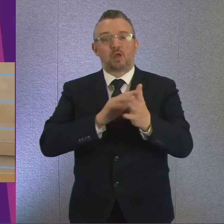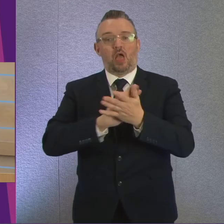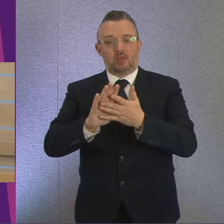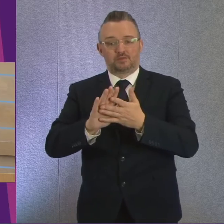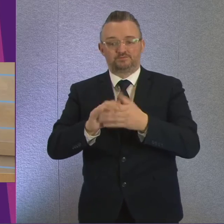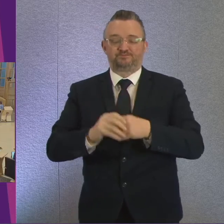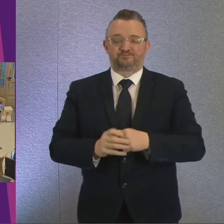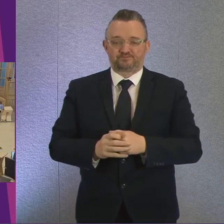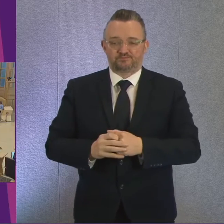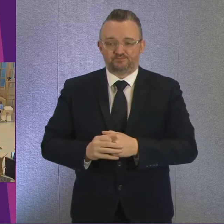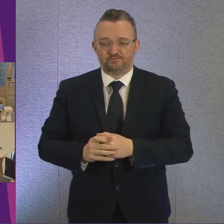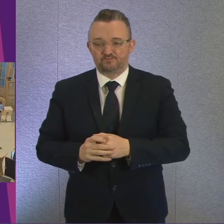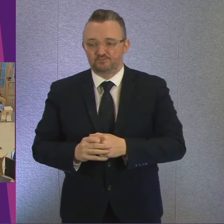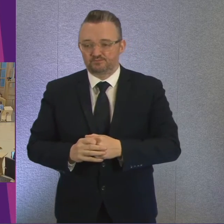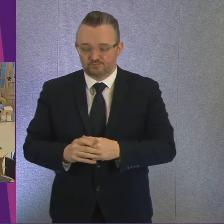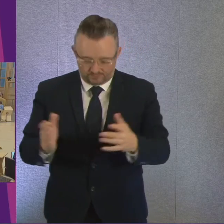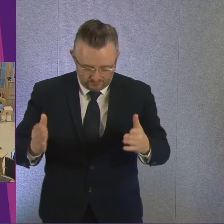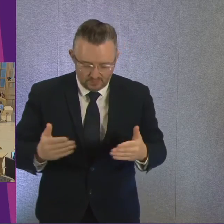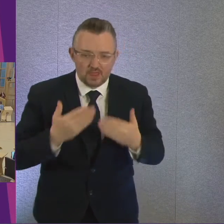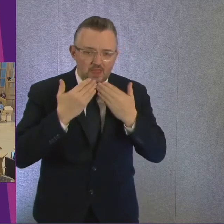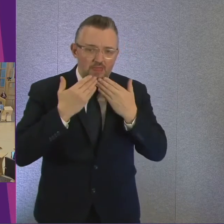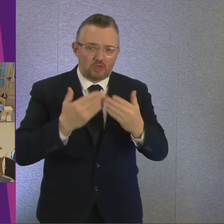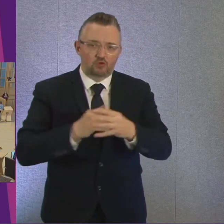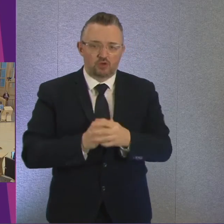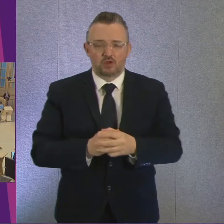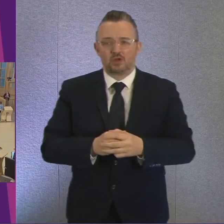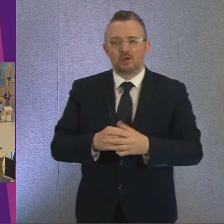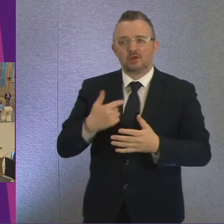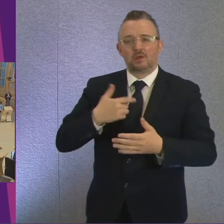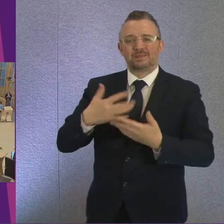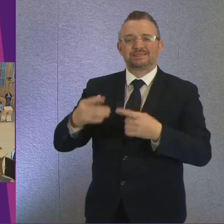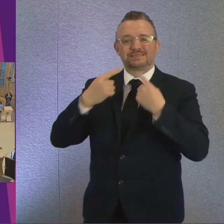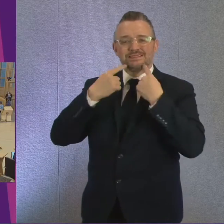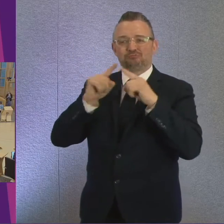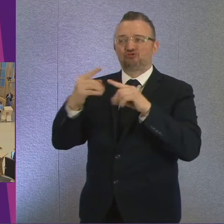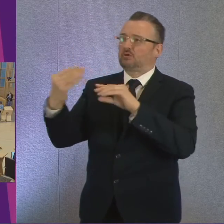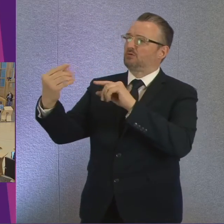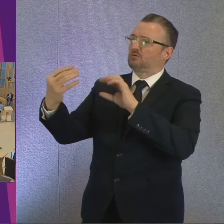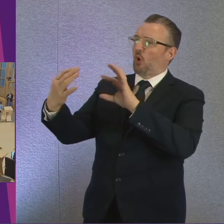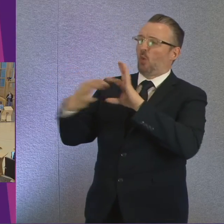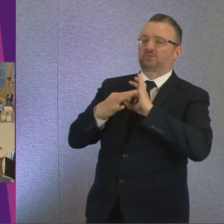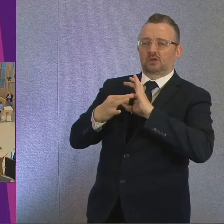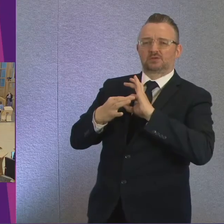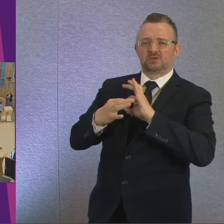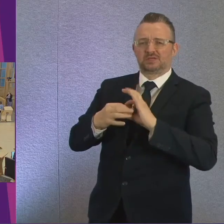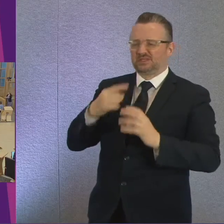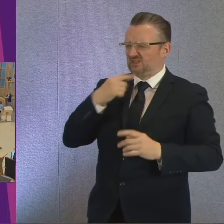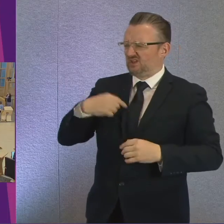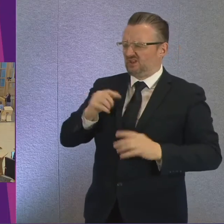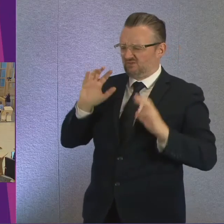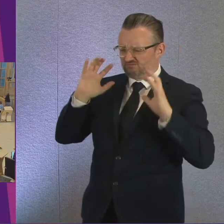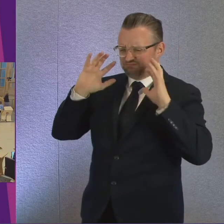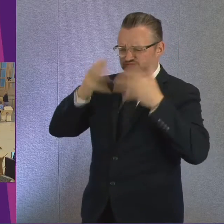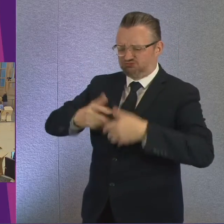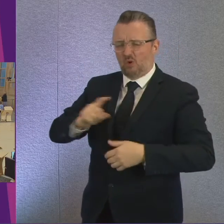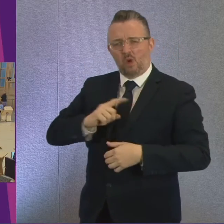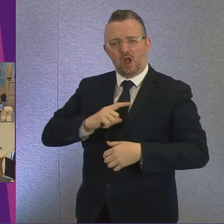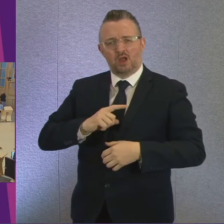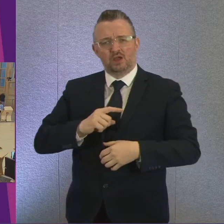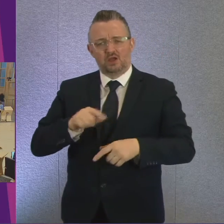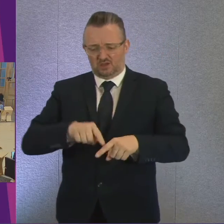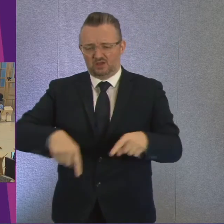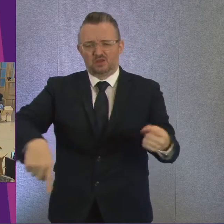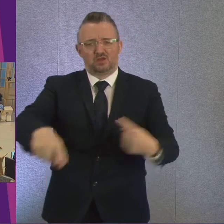Mark Ruskell. Thank you, Presiding Officer. I've been contacted by teachers who are concerned that there are still young people in Scotland who don't